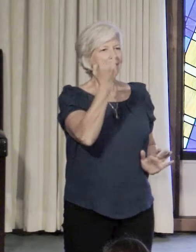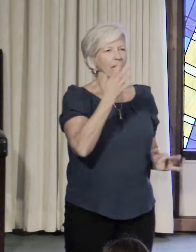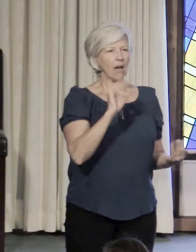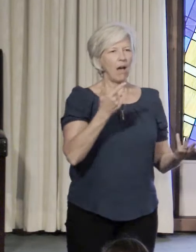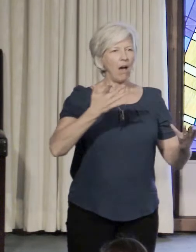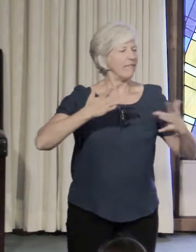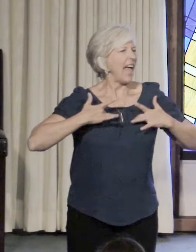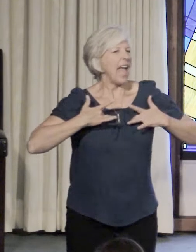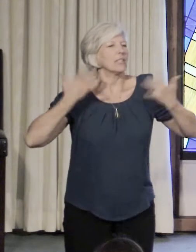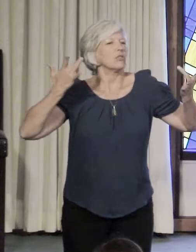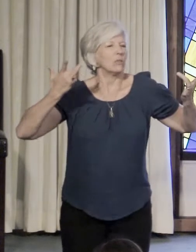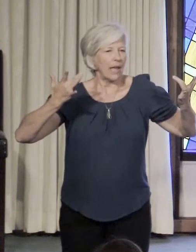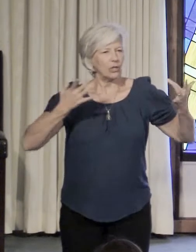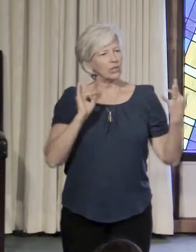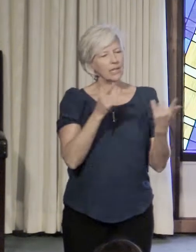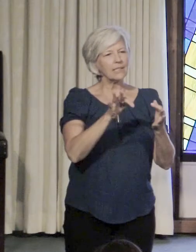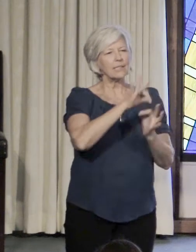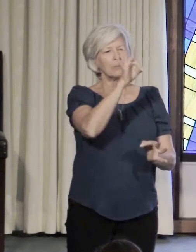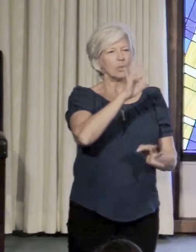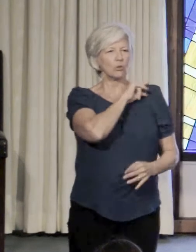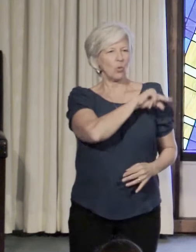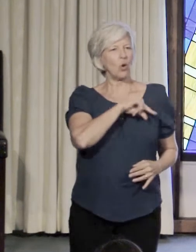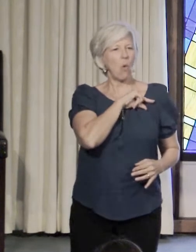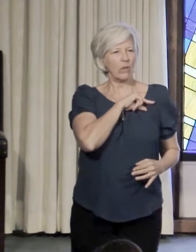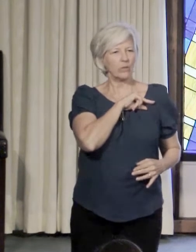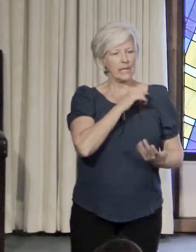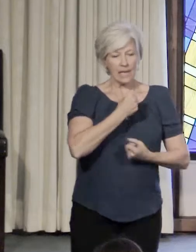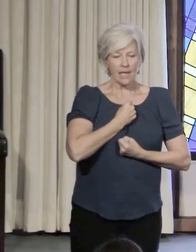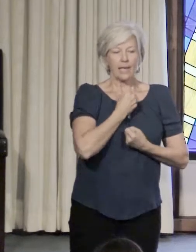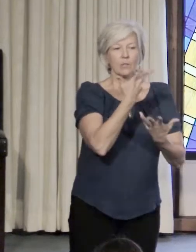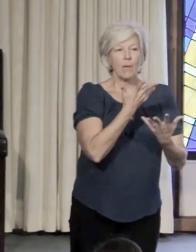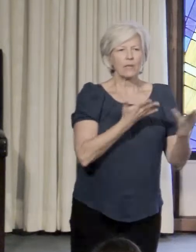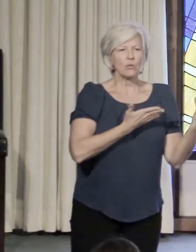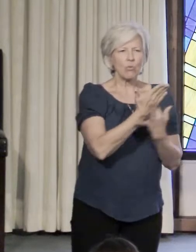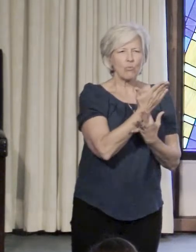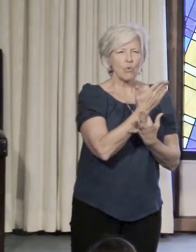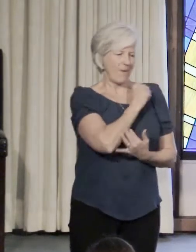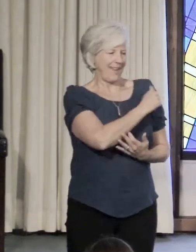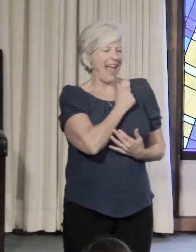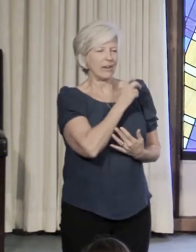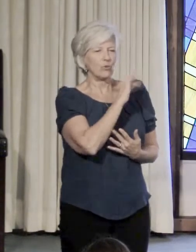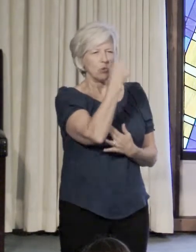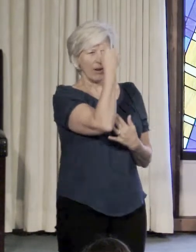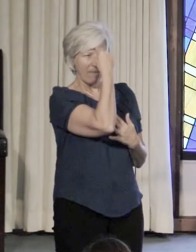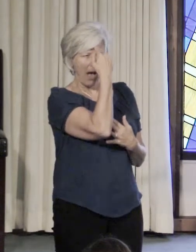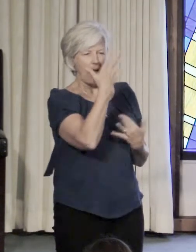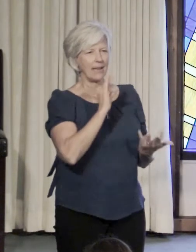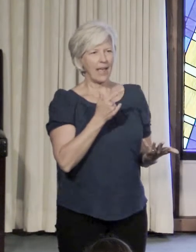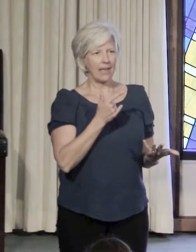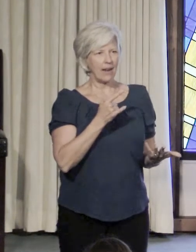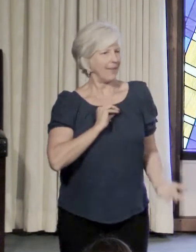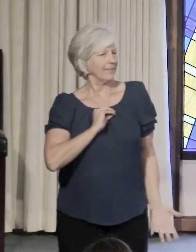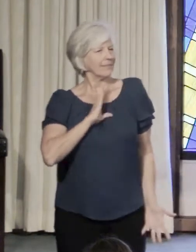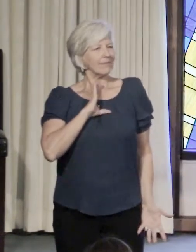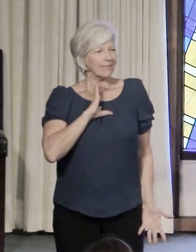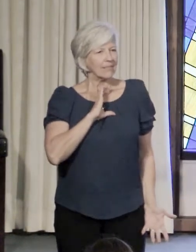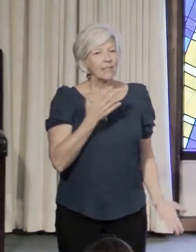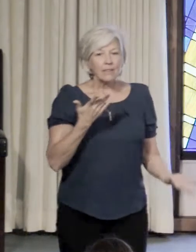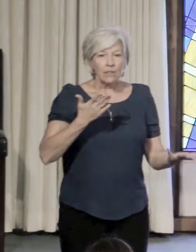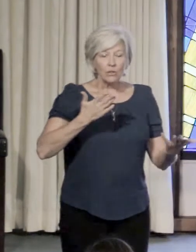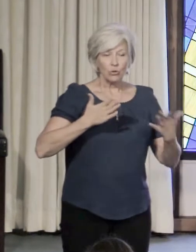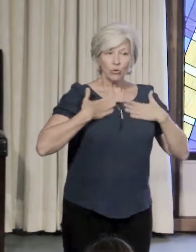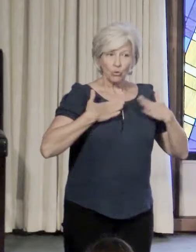It is a spiritual quality expressed through an attitude of mind and a buoyant feeling of the heart. Joy is the